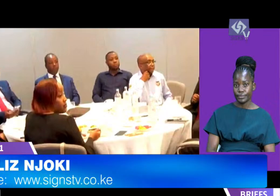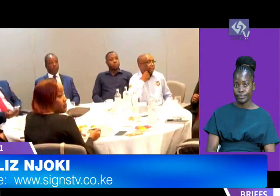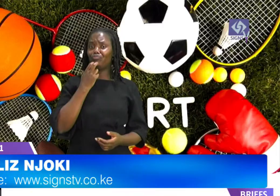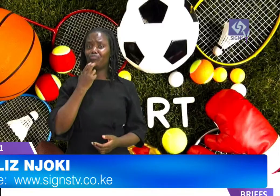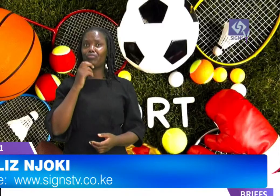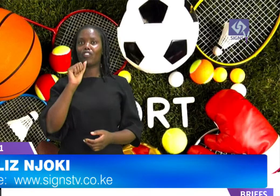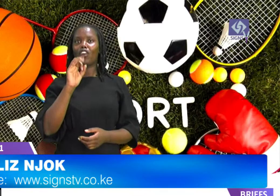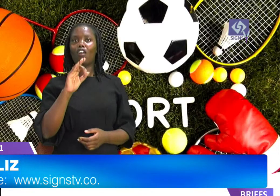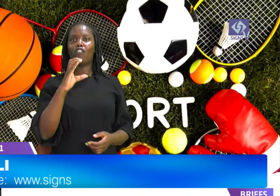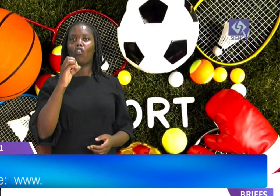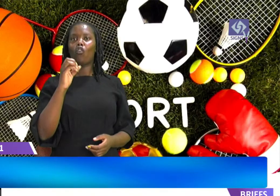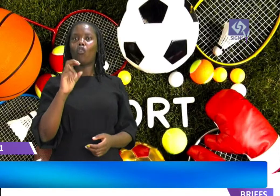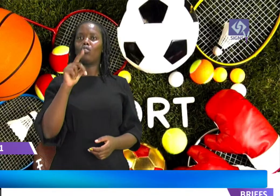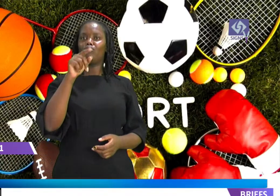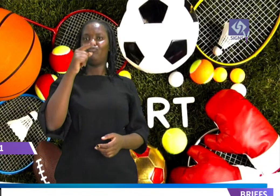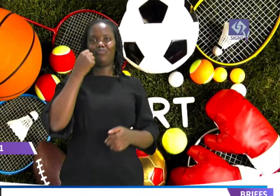The final sports news item.